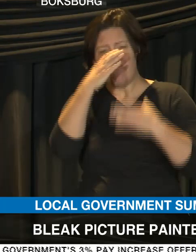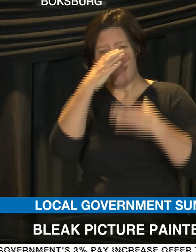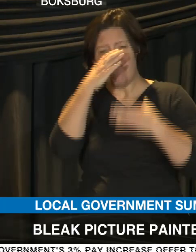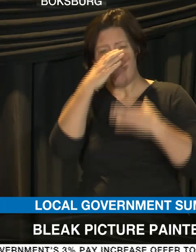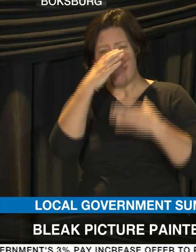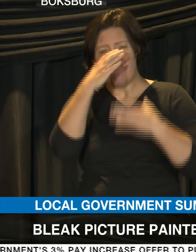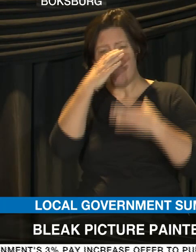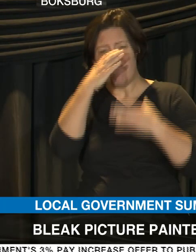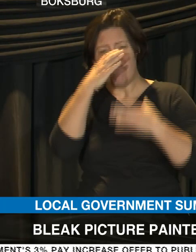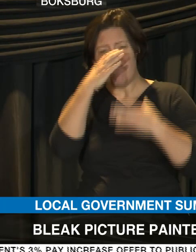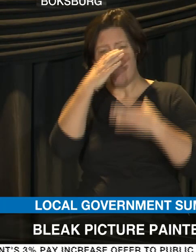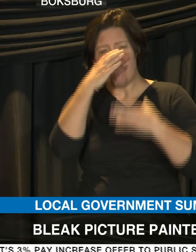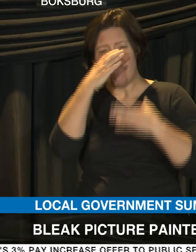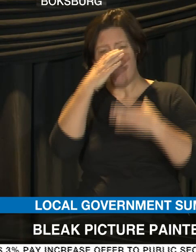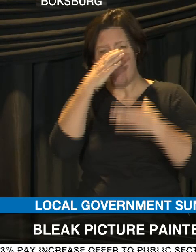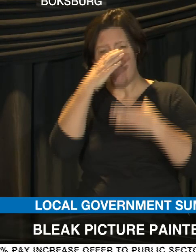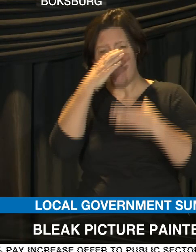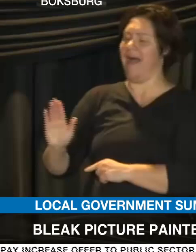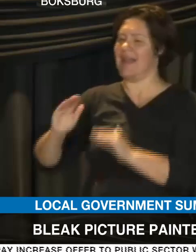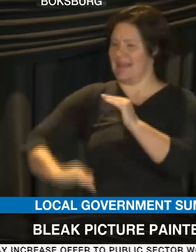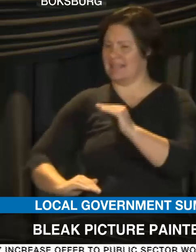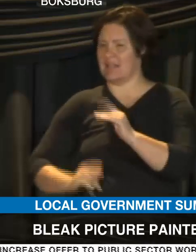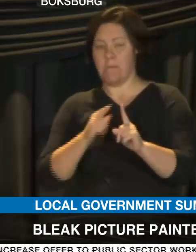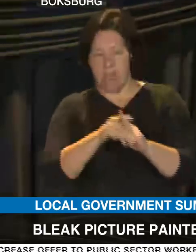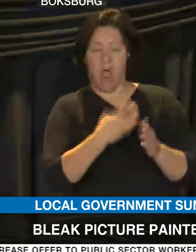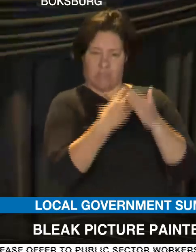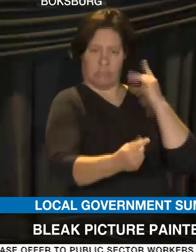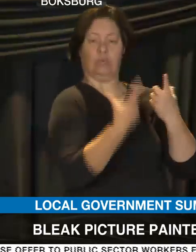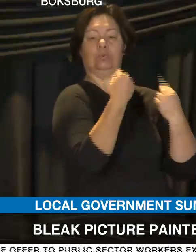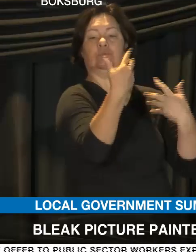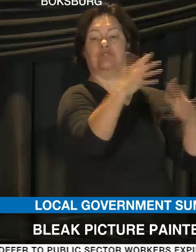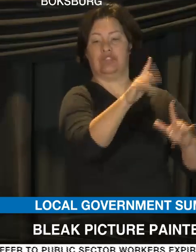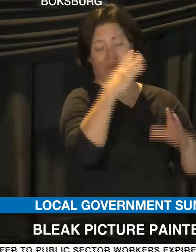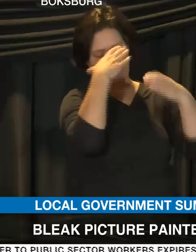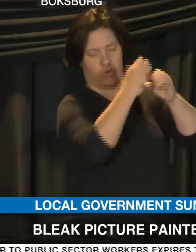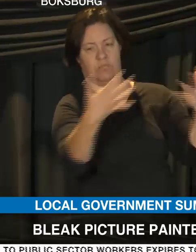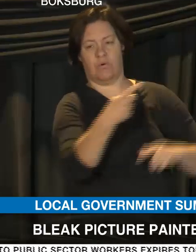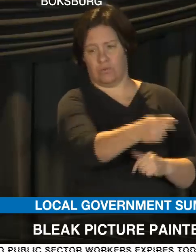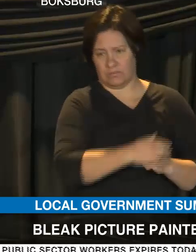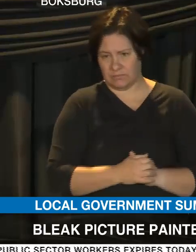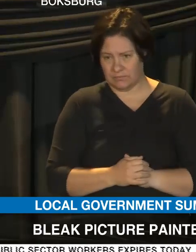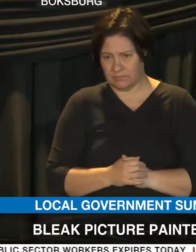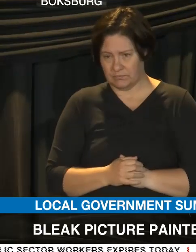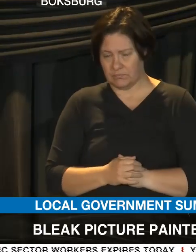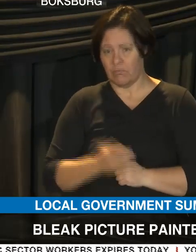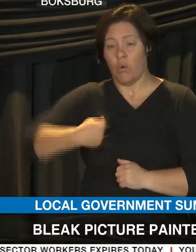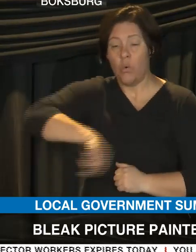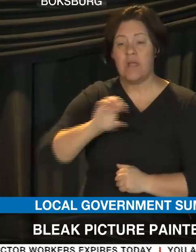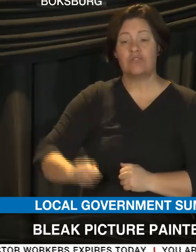less on intent. This is where we are now as a country. We need to be